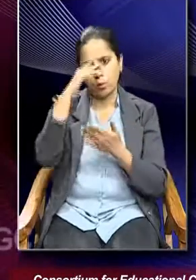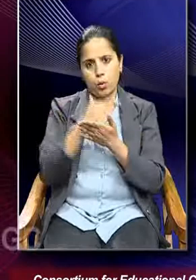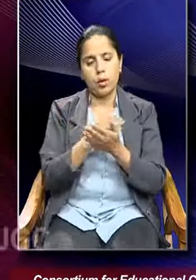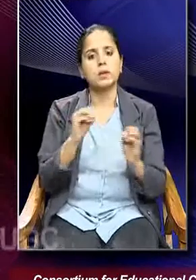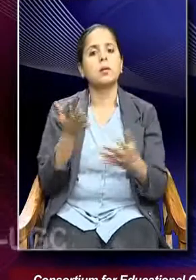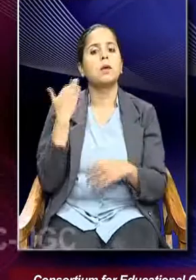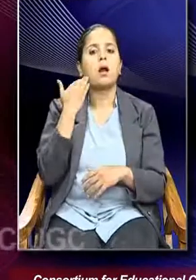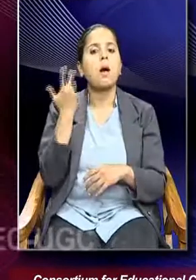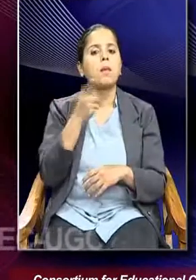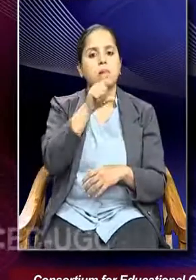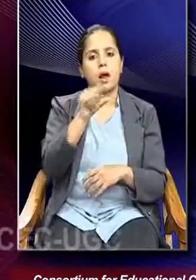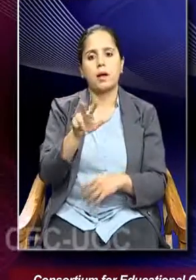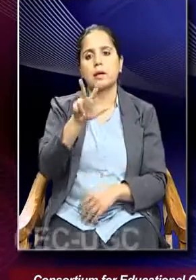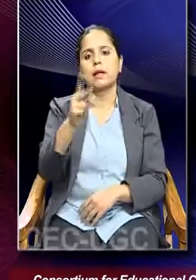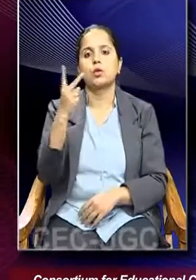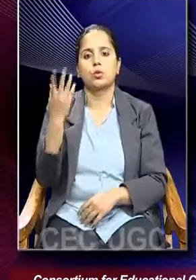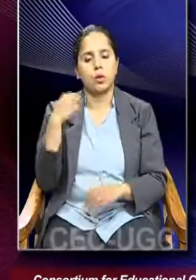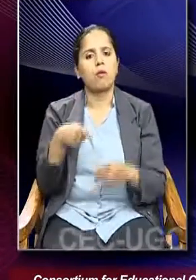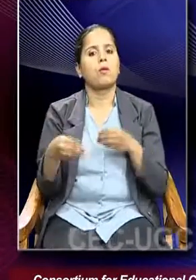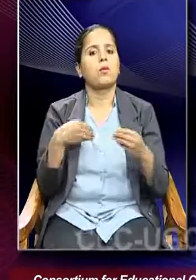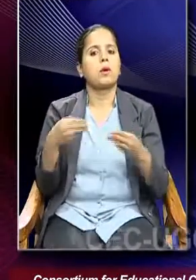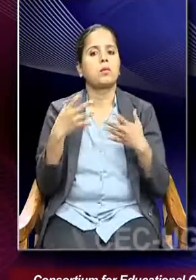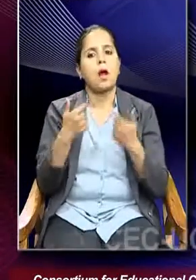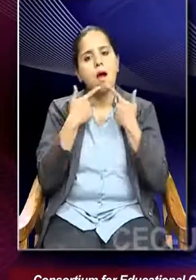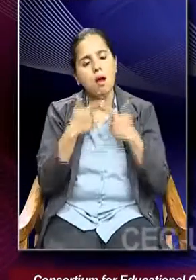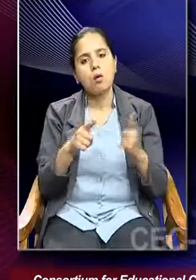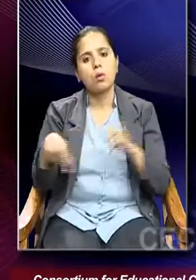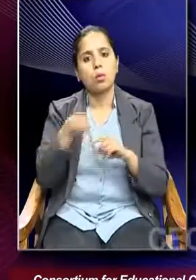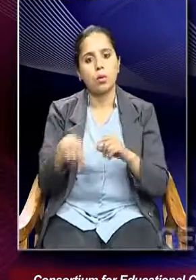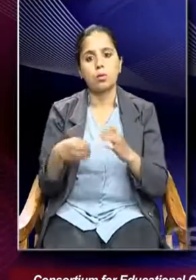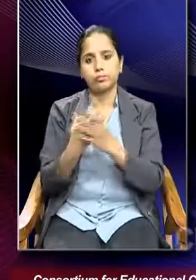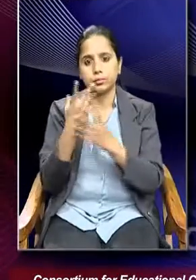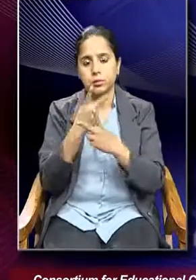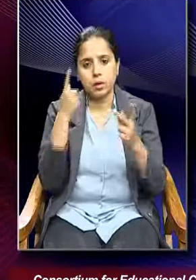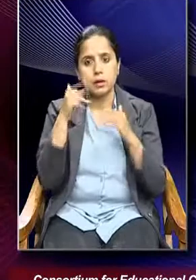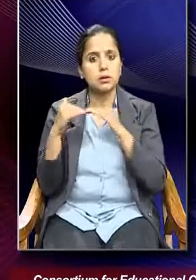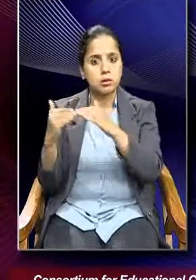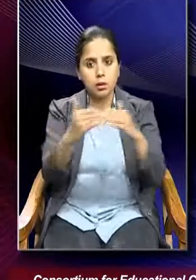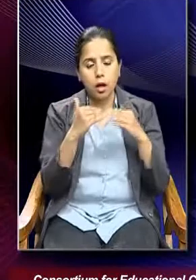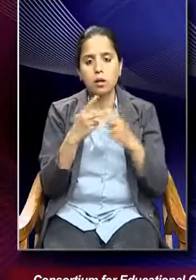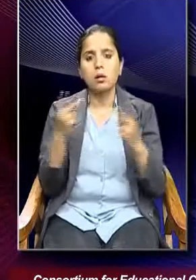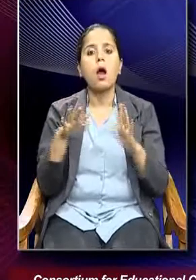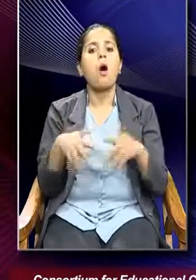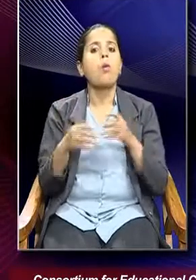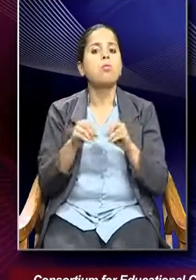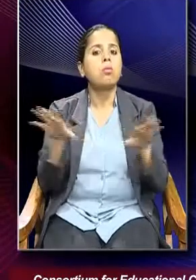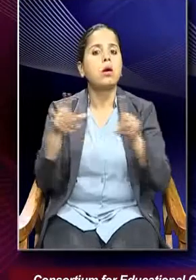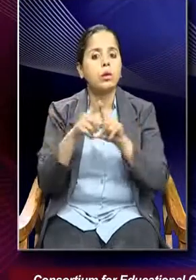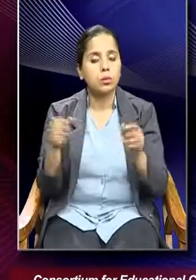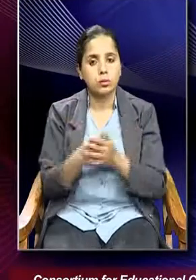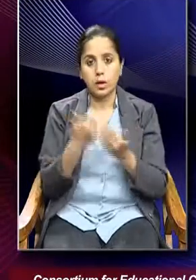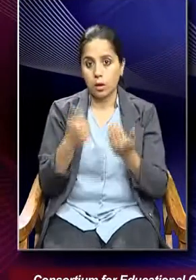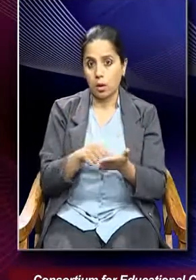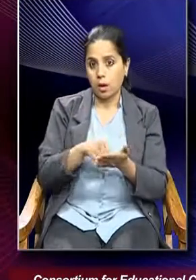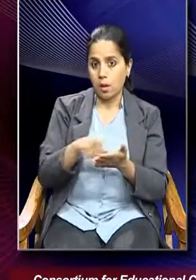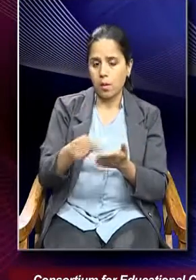allow a greater flexibility in meeting the emission targets or standards. Now,